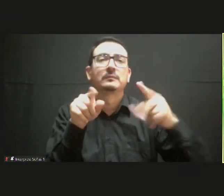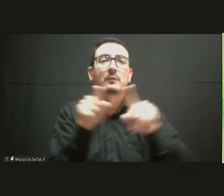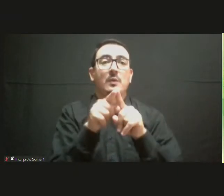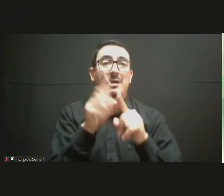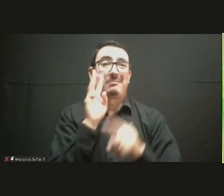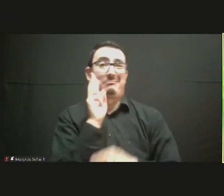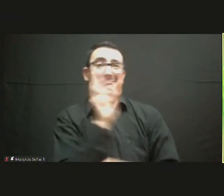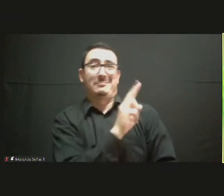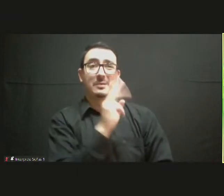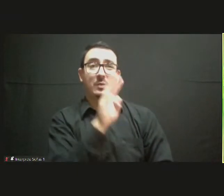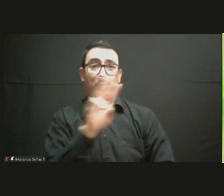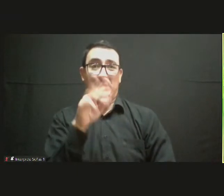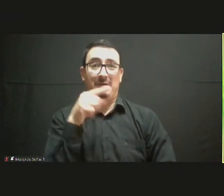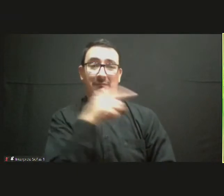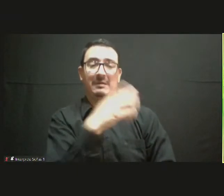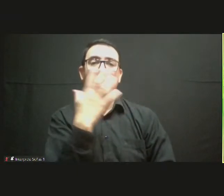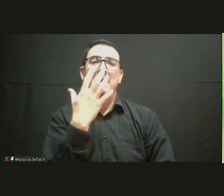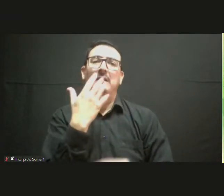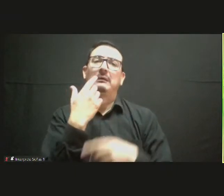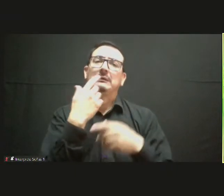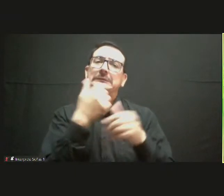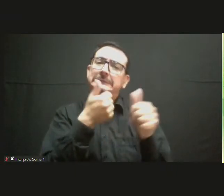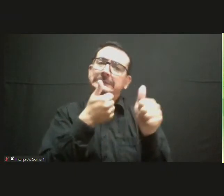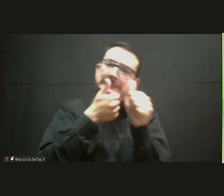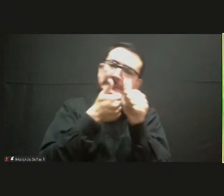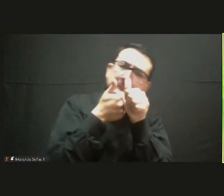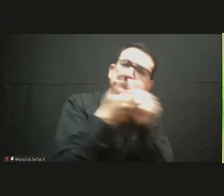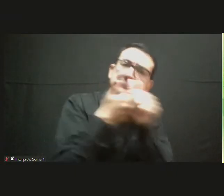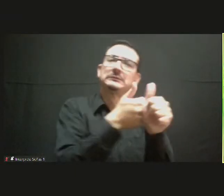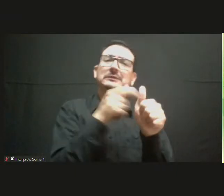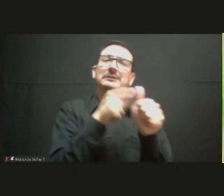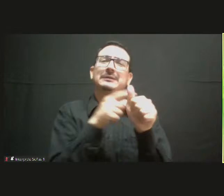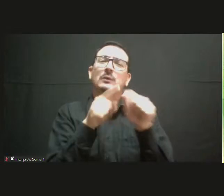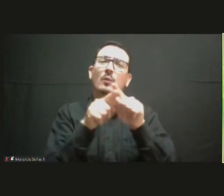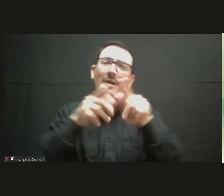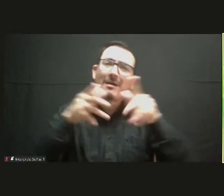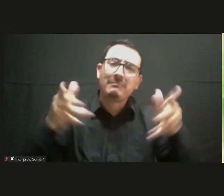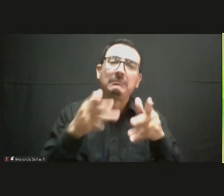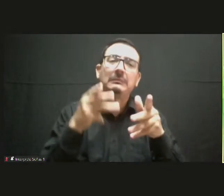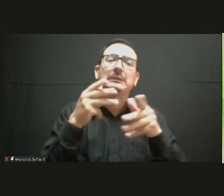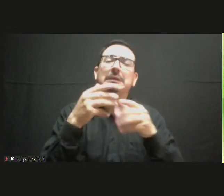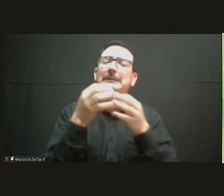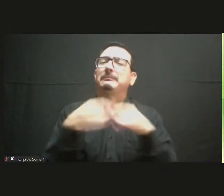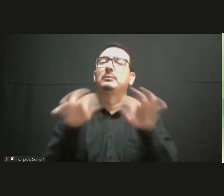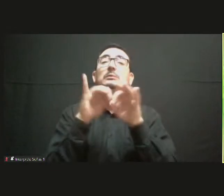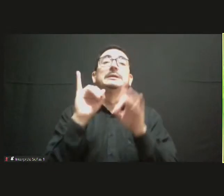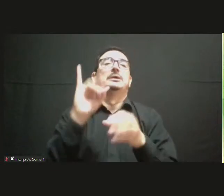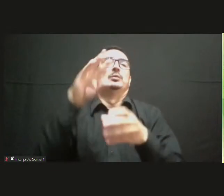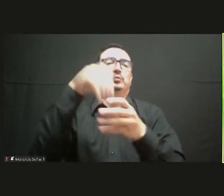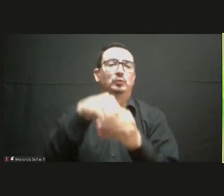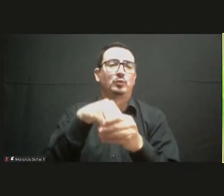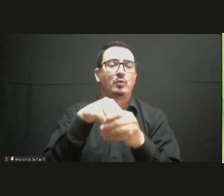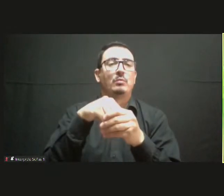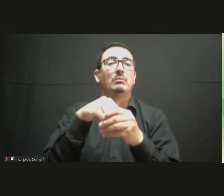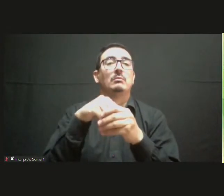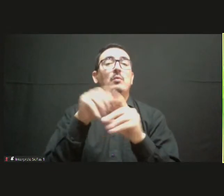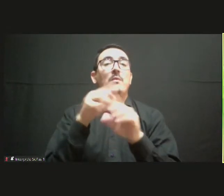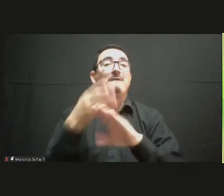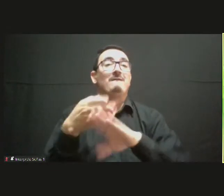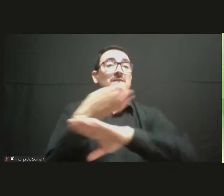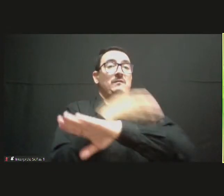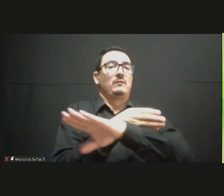In this behalf, we have already prepared these living guidelines, which are subject to revision as the